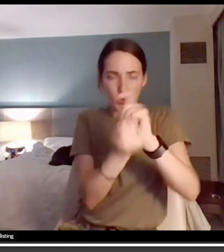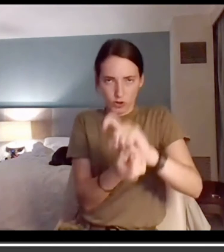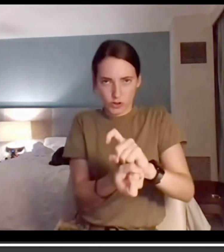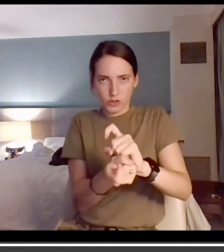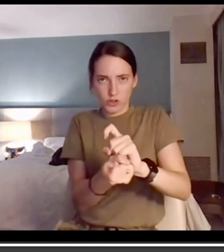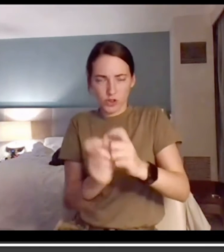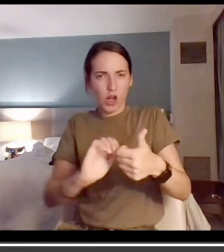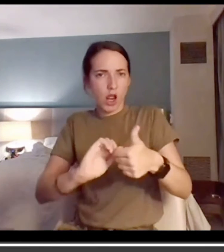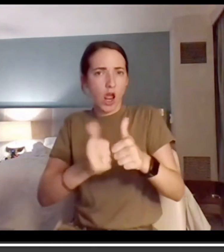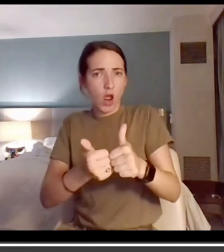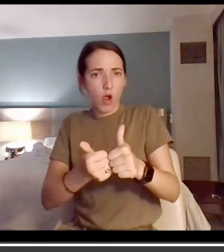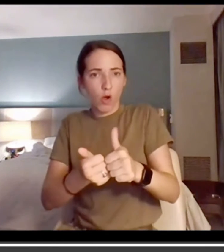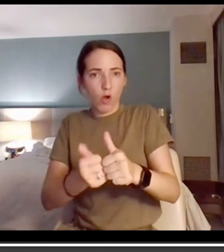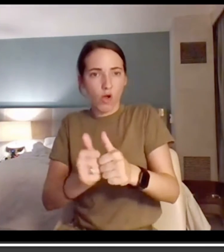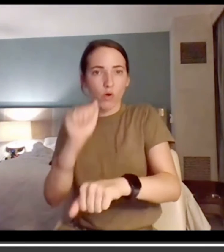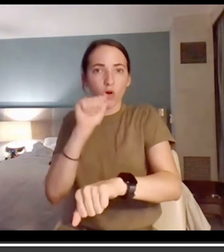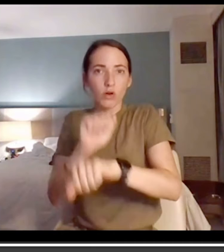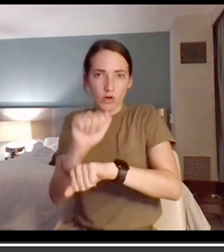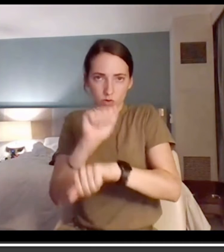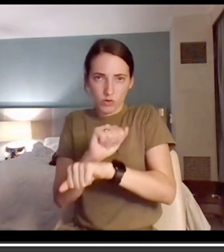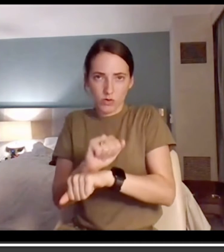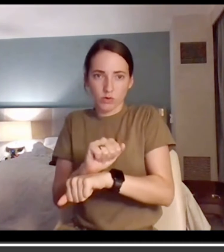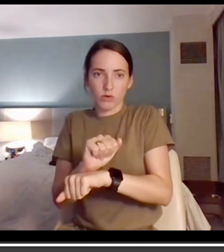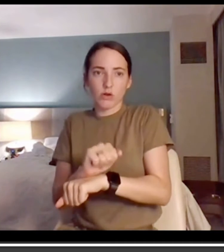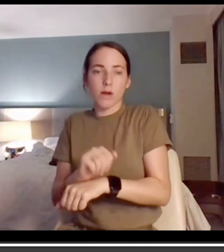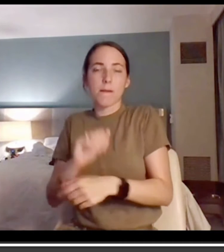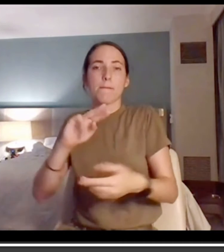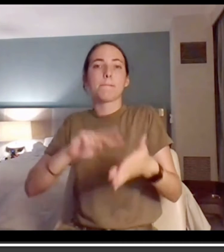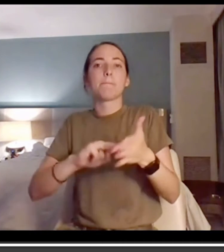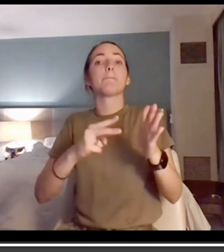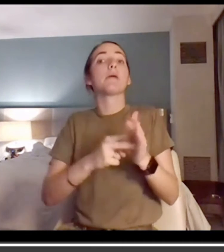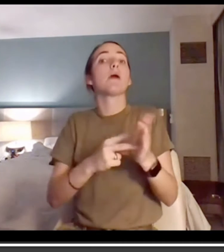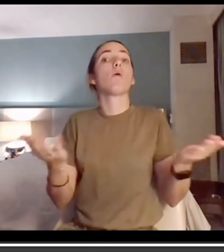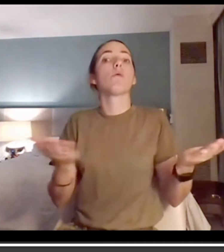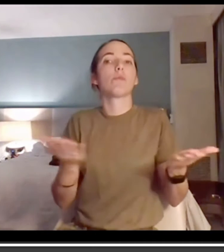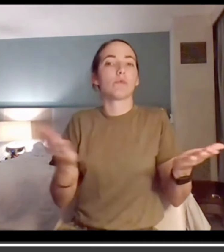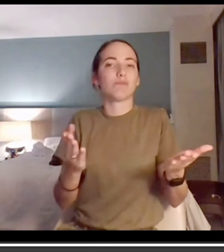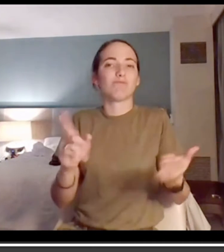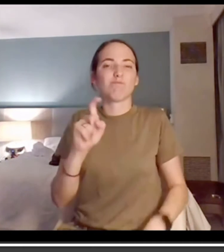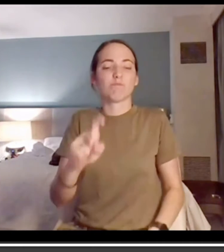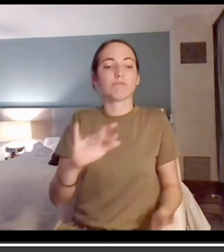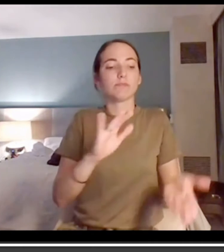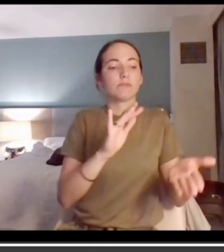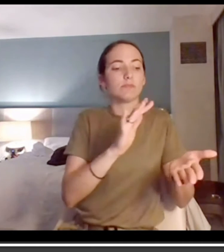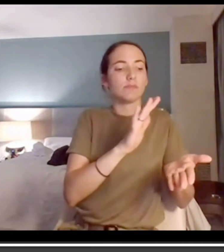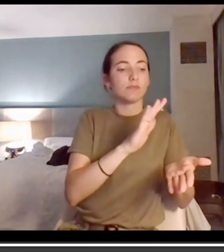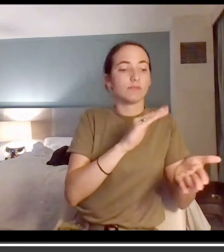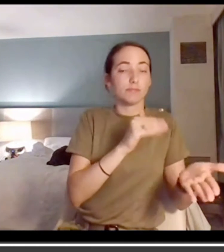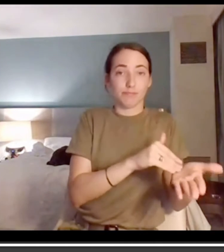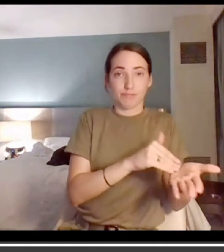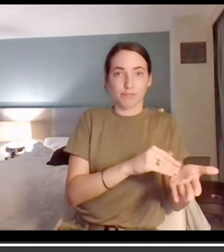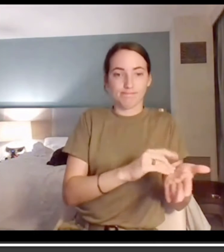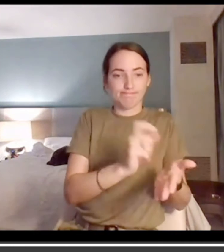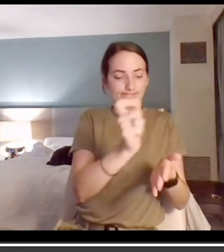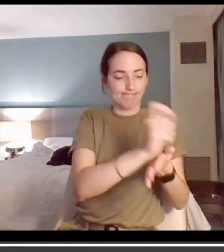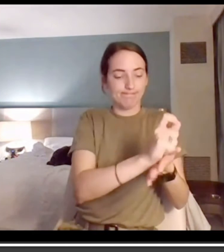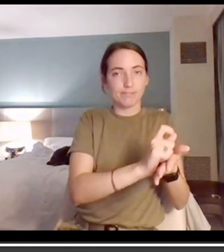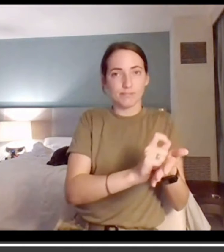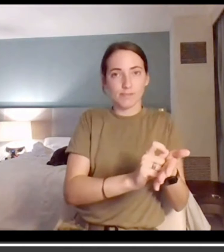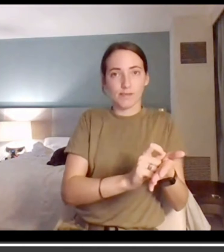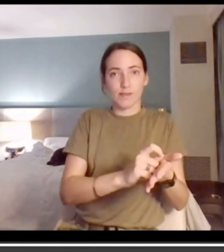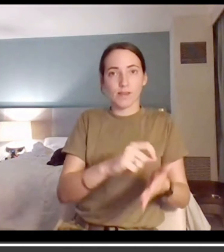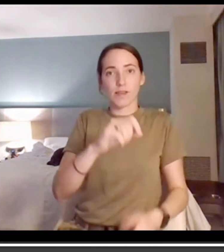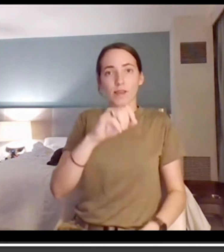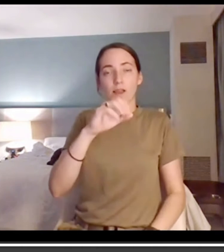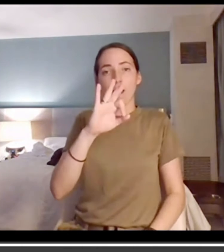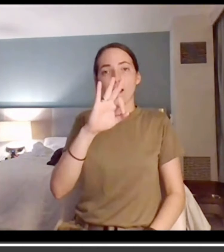limitations, which is the language Social Security speaks. That means you need to get your doctor to fill out a functional capacity evaluation or to